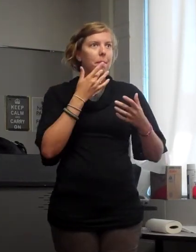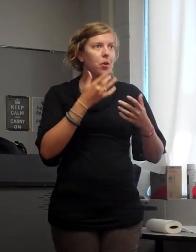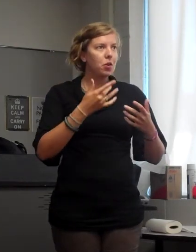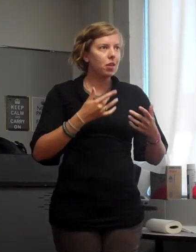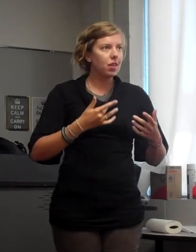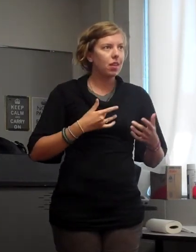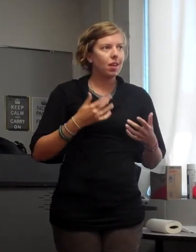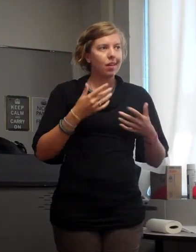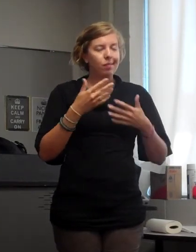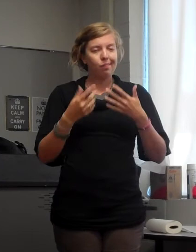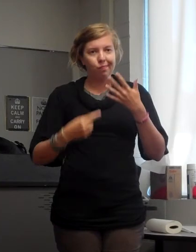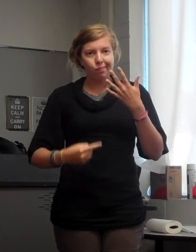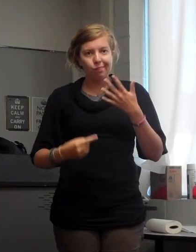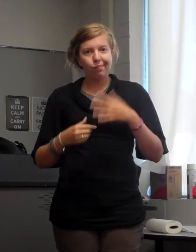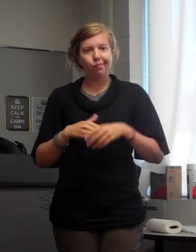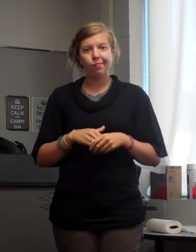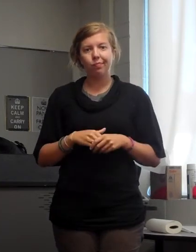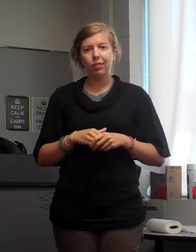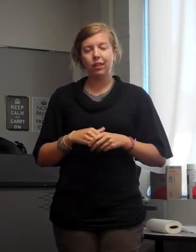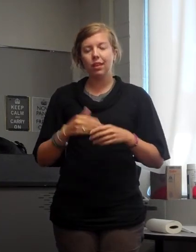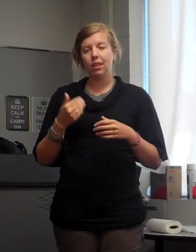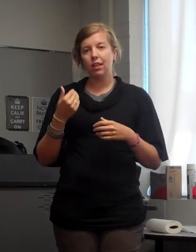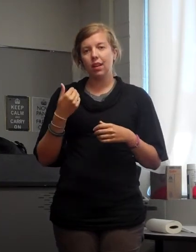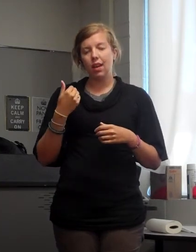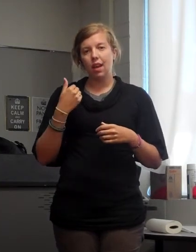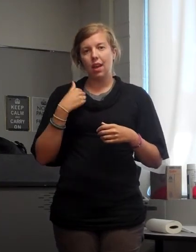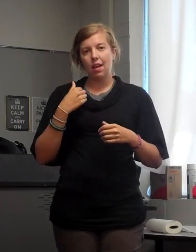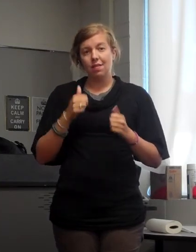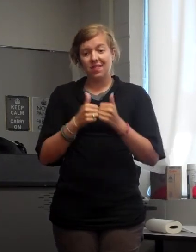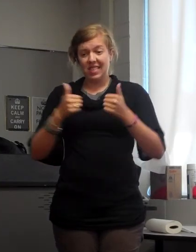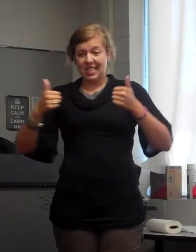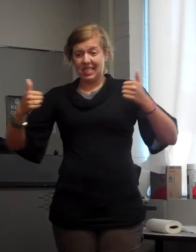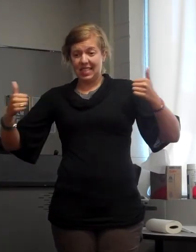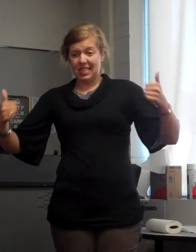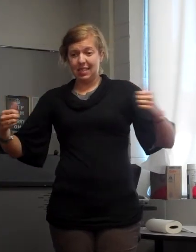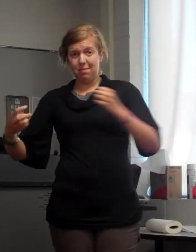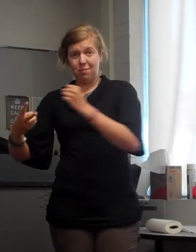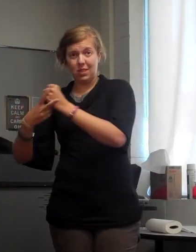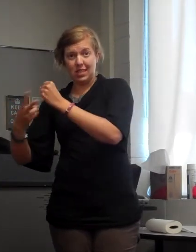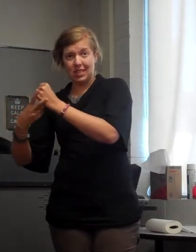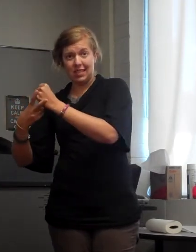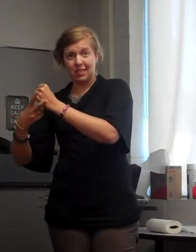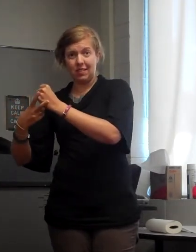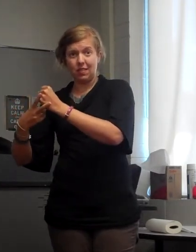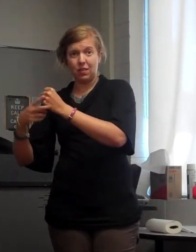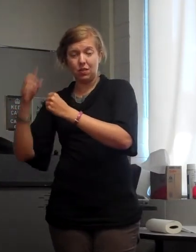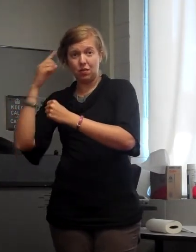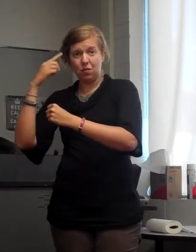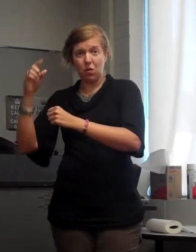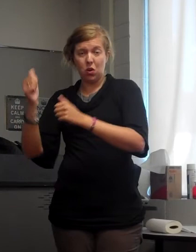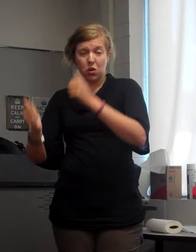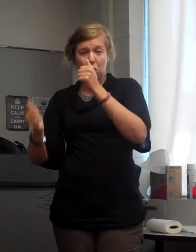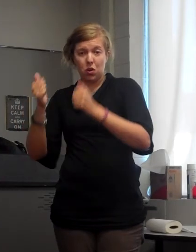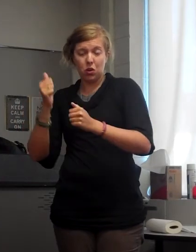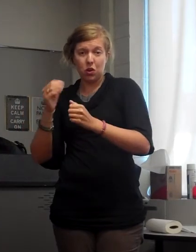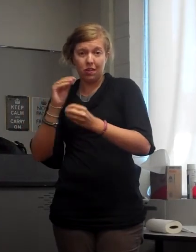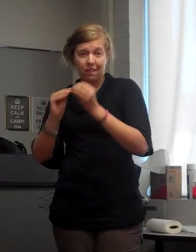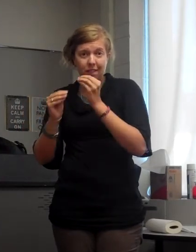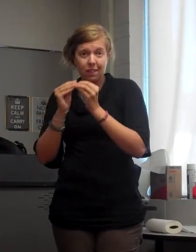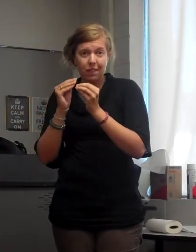And then I have a separate savings account, like for major car repairs. That's part of my budget. All that just goes into a different account,